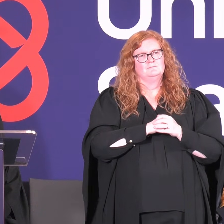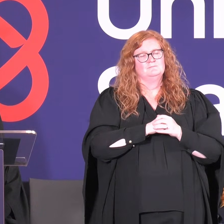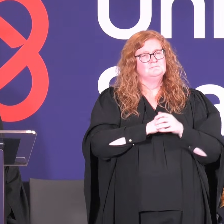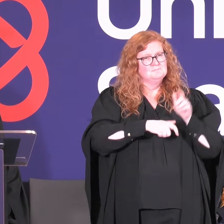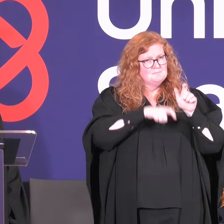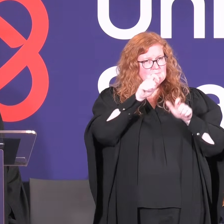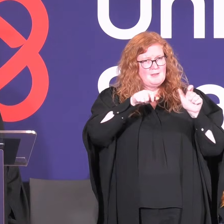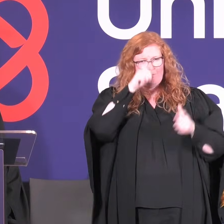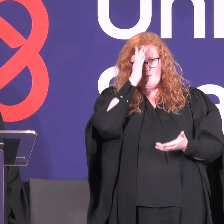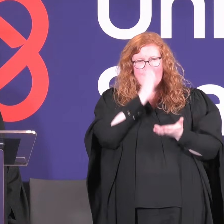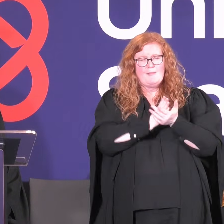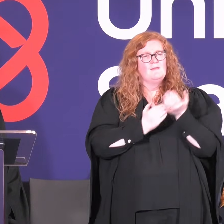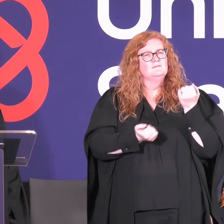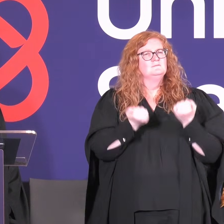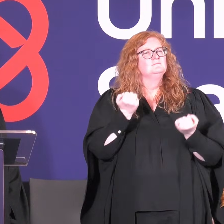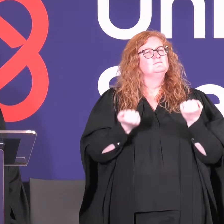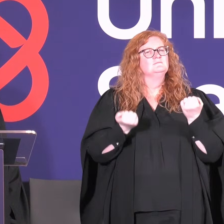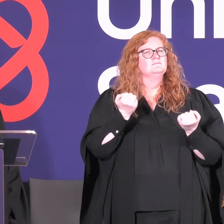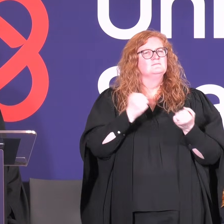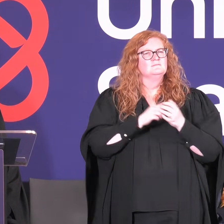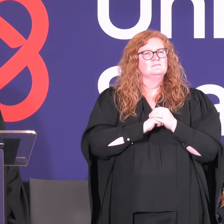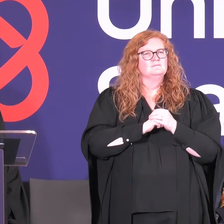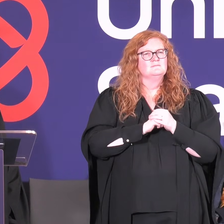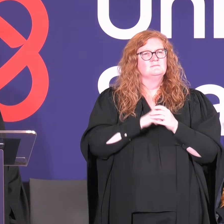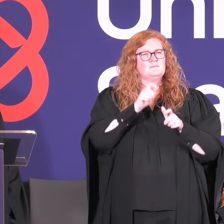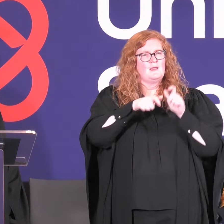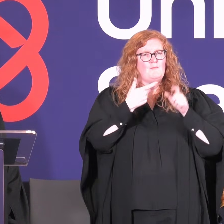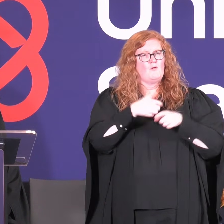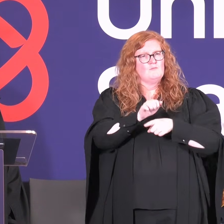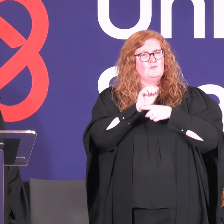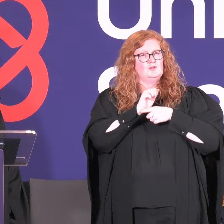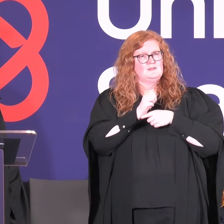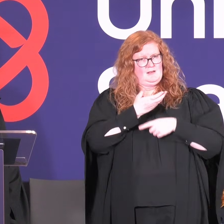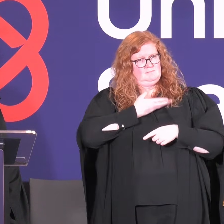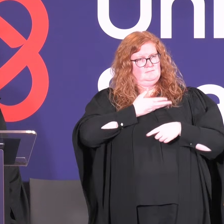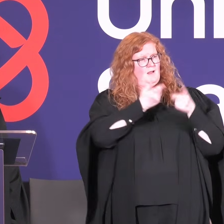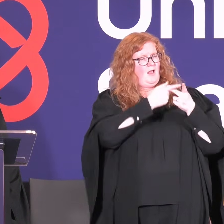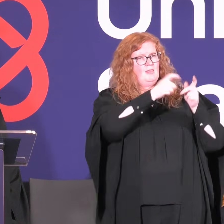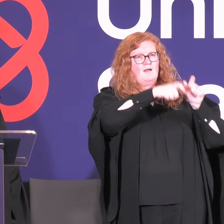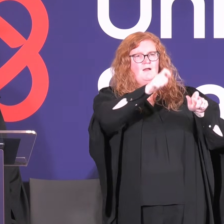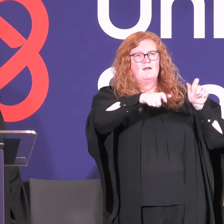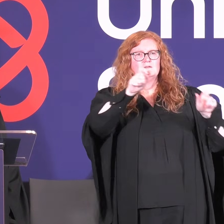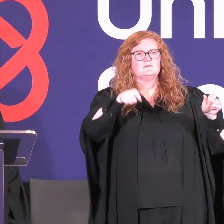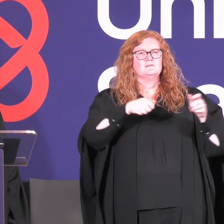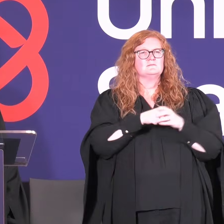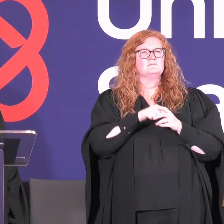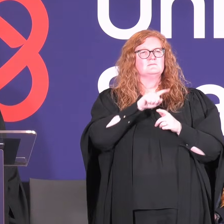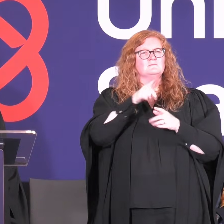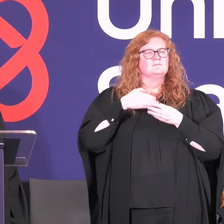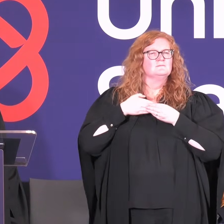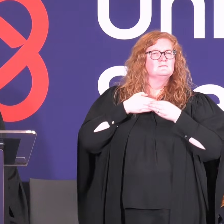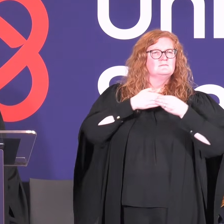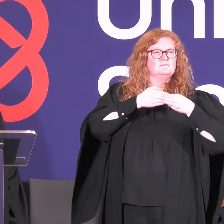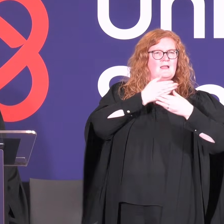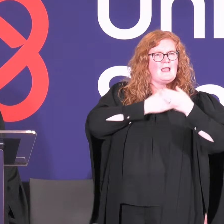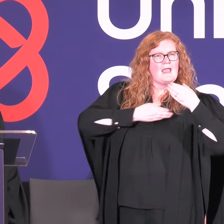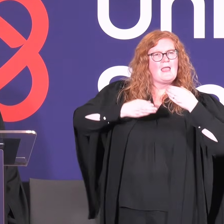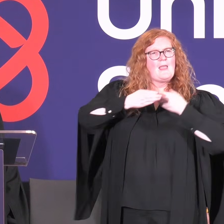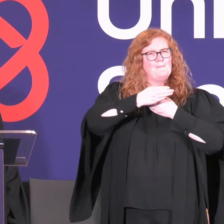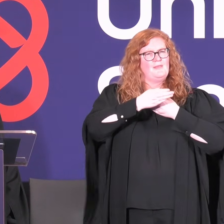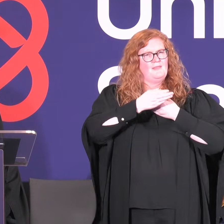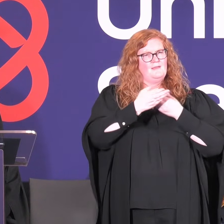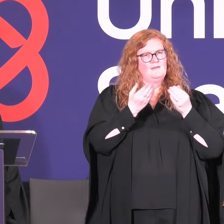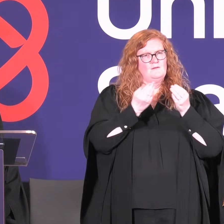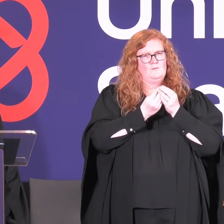who believe in justice, who protect the rights of others, and who lead with empathy as well